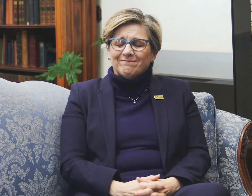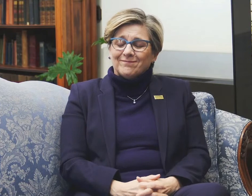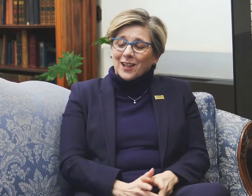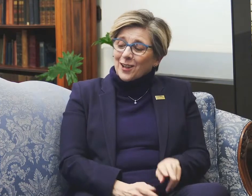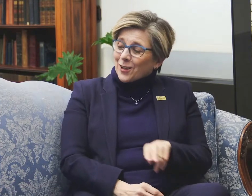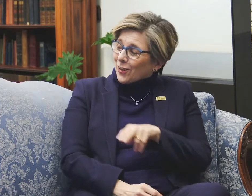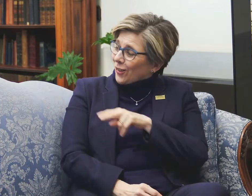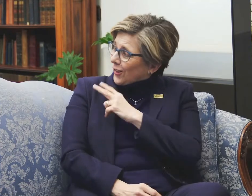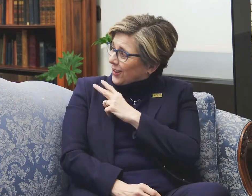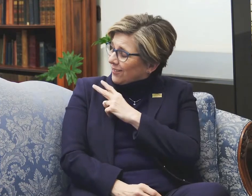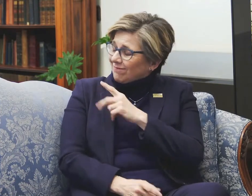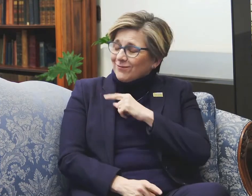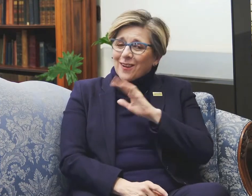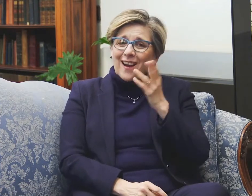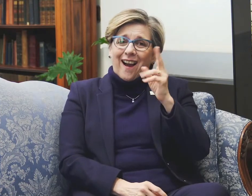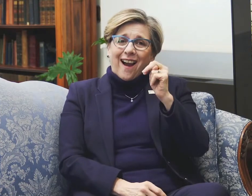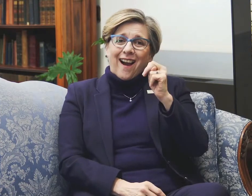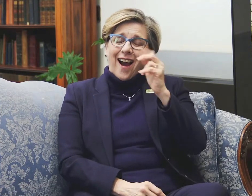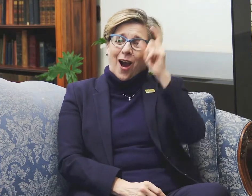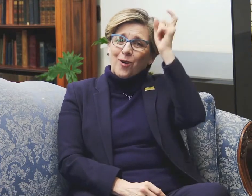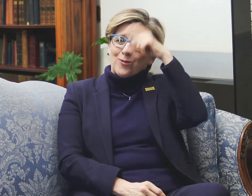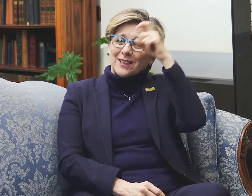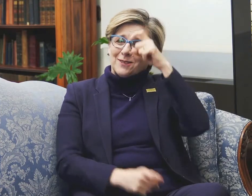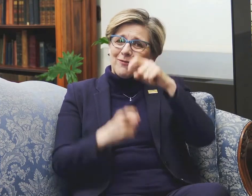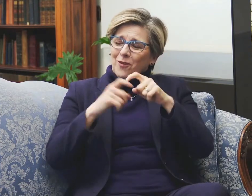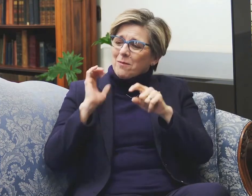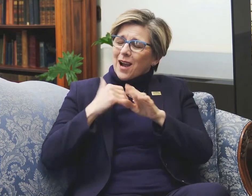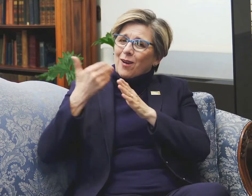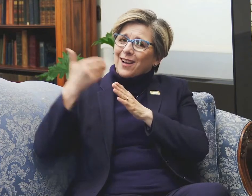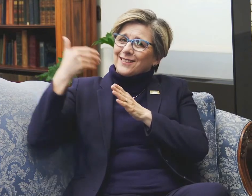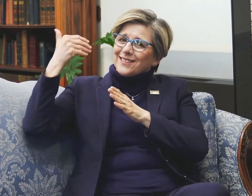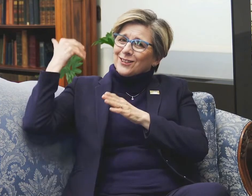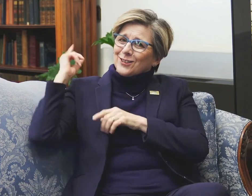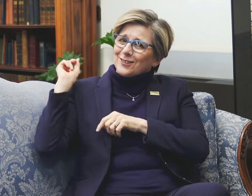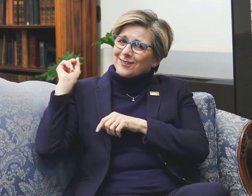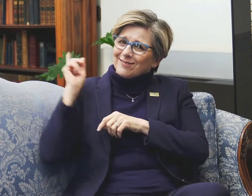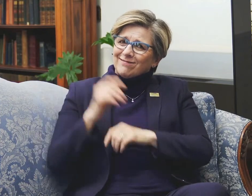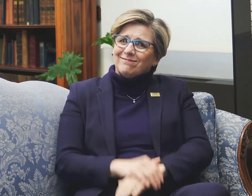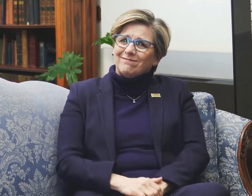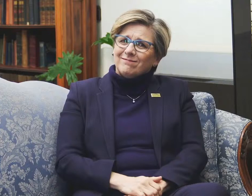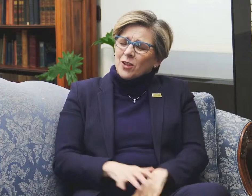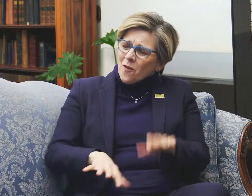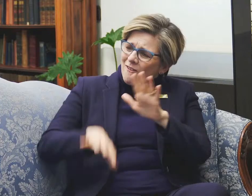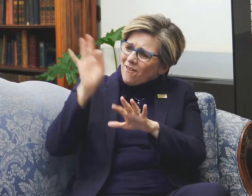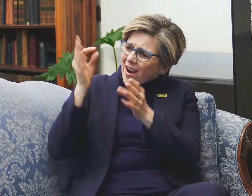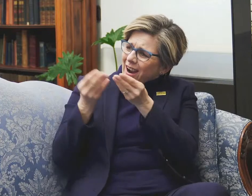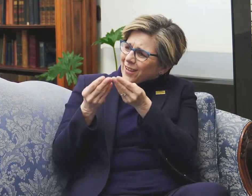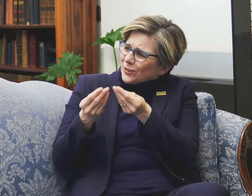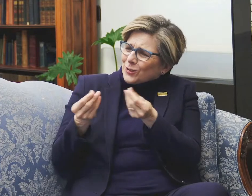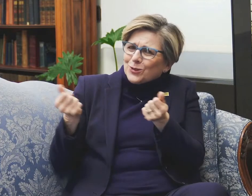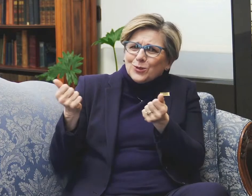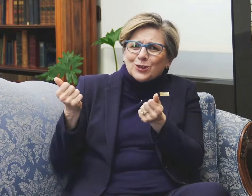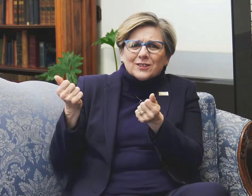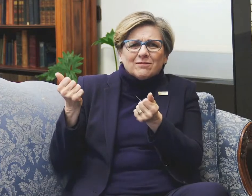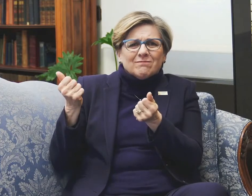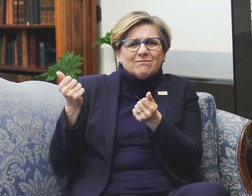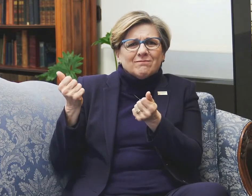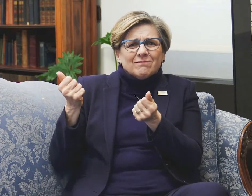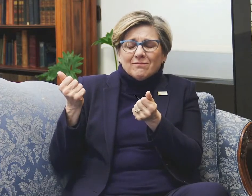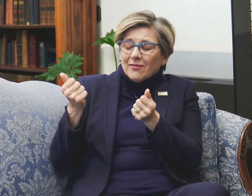We must look to the wisdom of our past and our ancestors. We look to them to find solutions and the wisdom that they